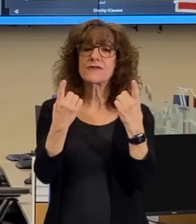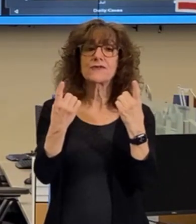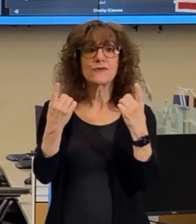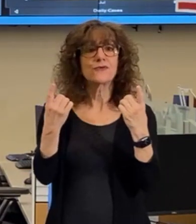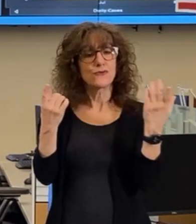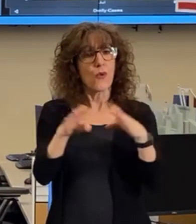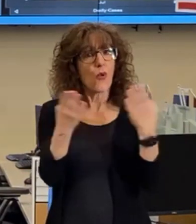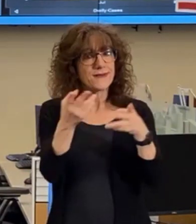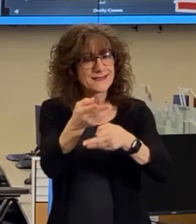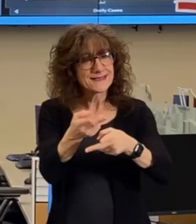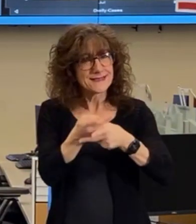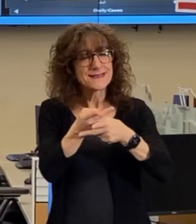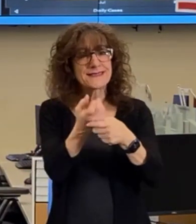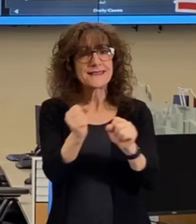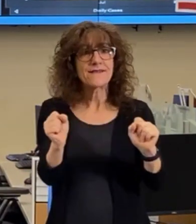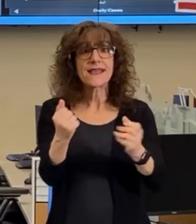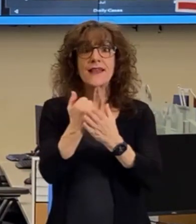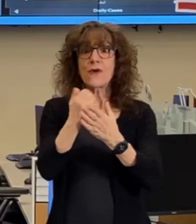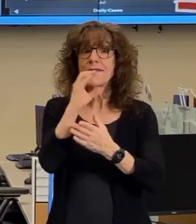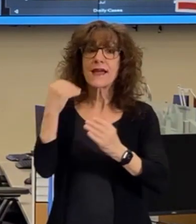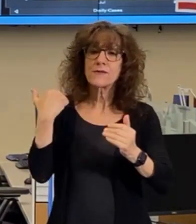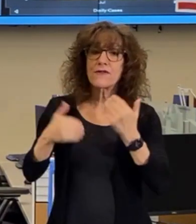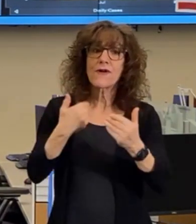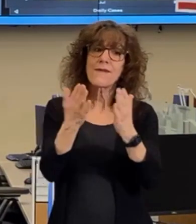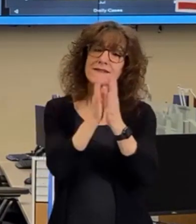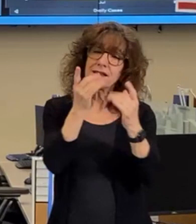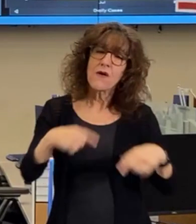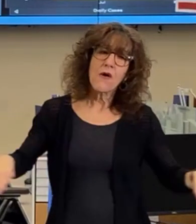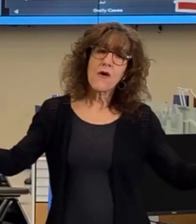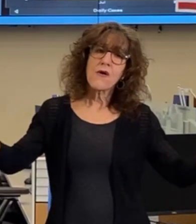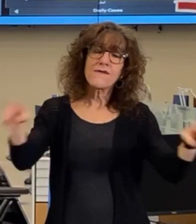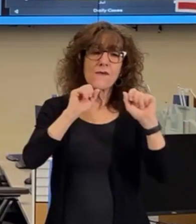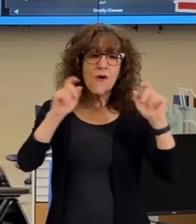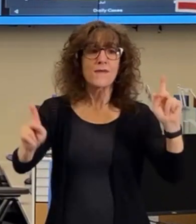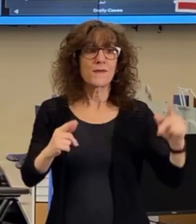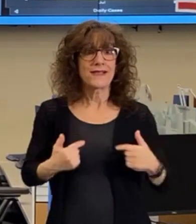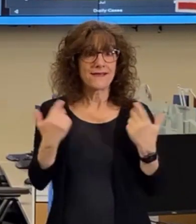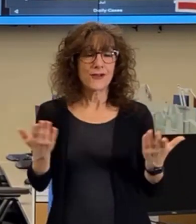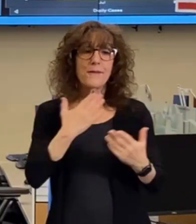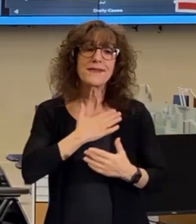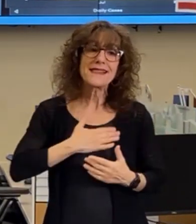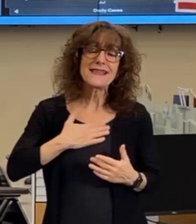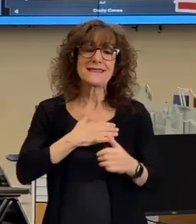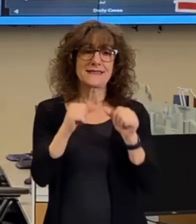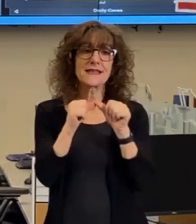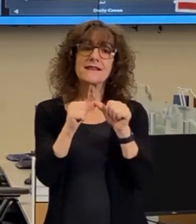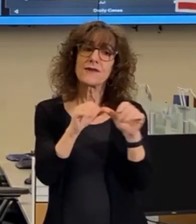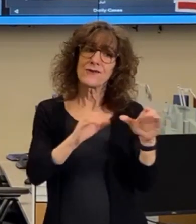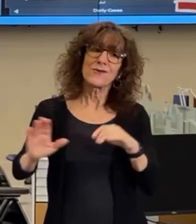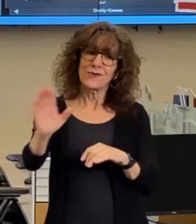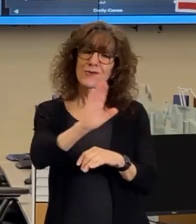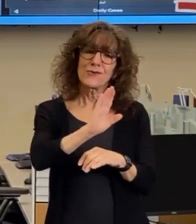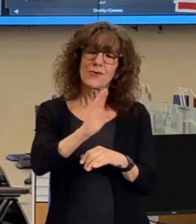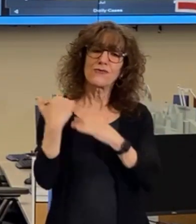safe reopening. And to help our county move forward, I'm asking every resident that to please continue to do your